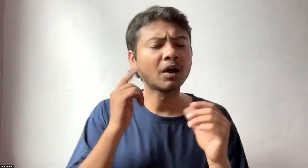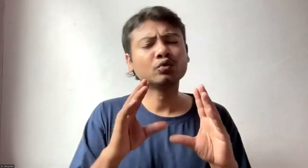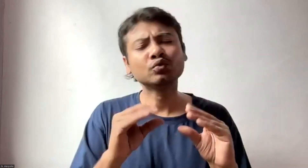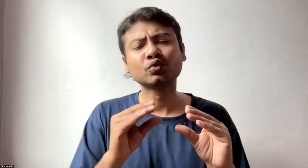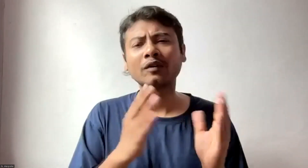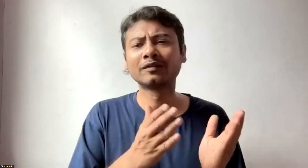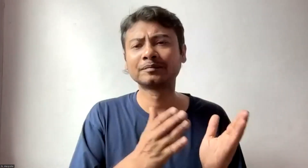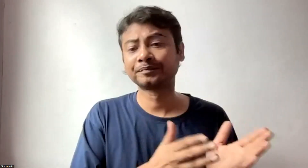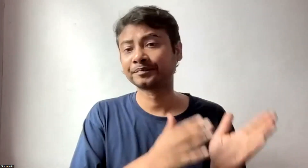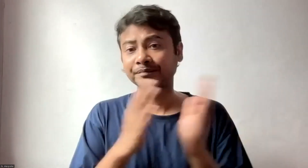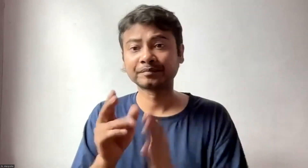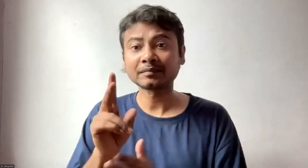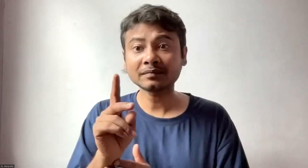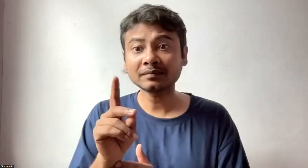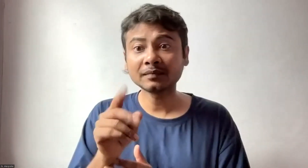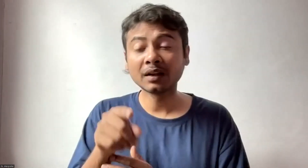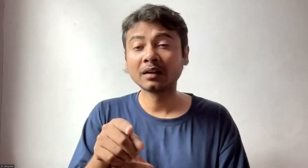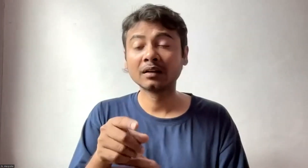scream.